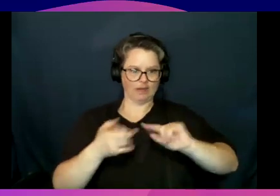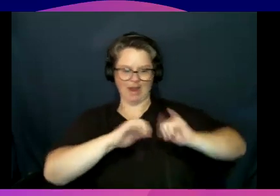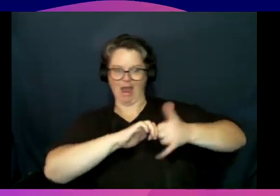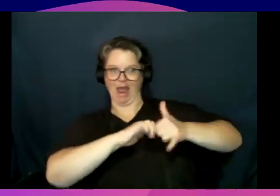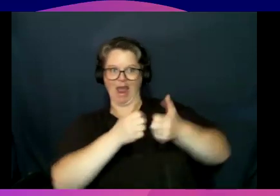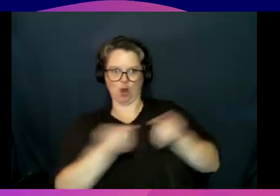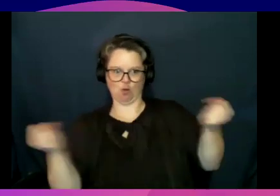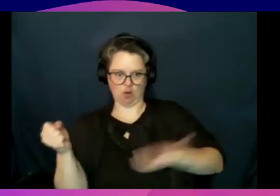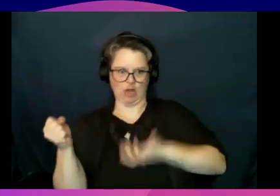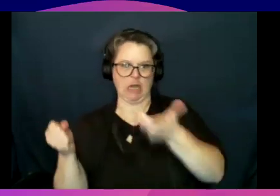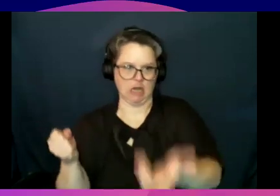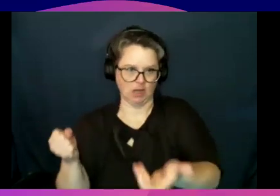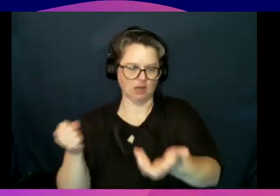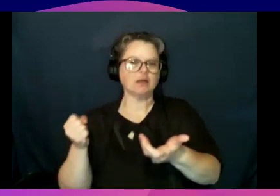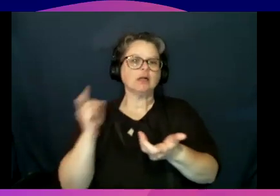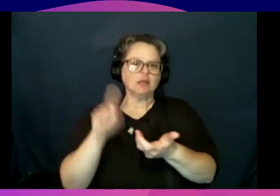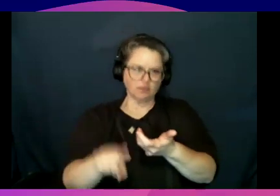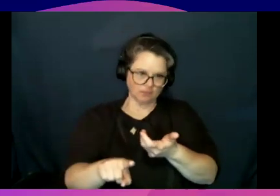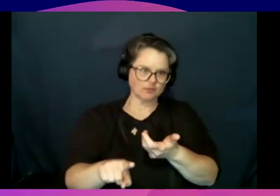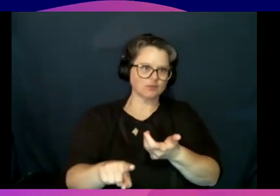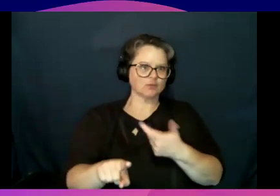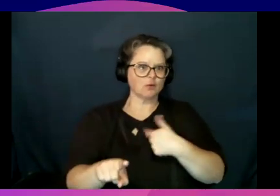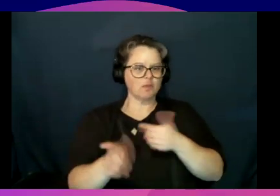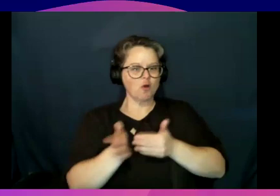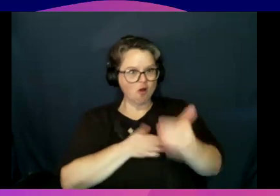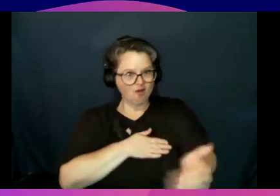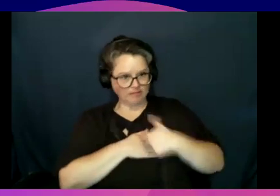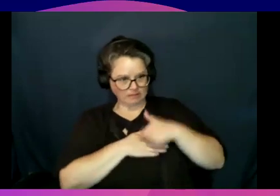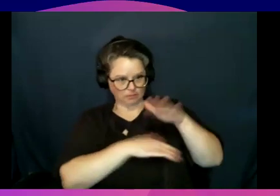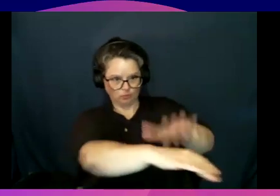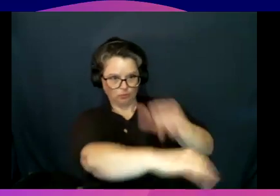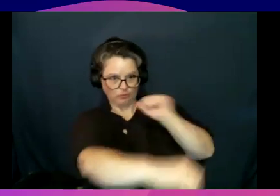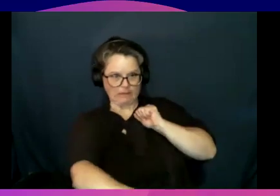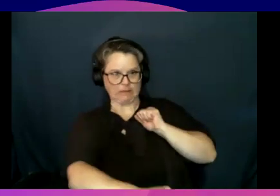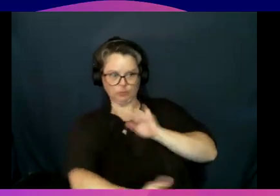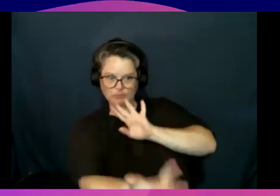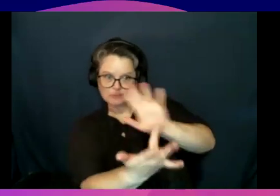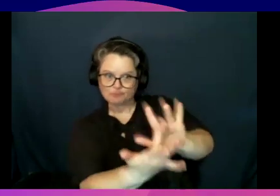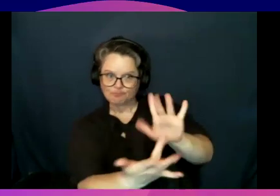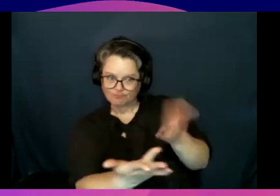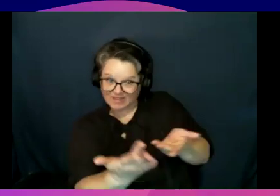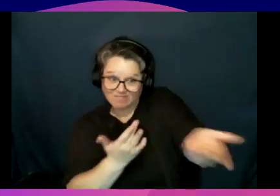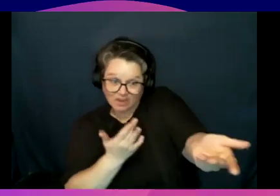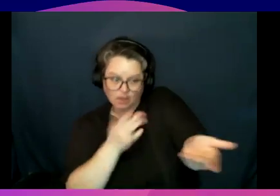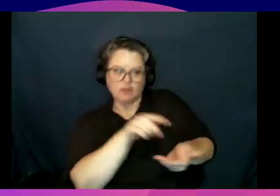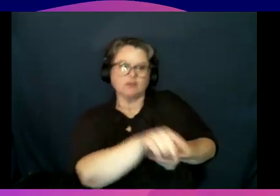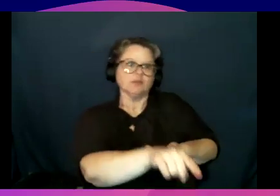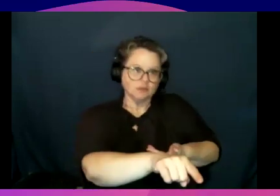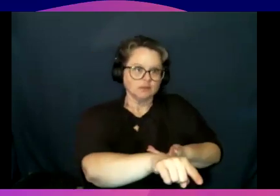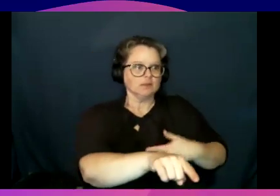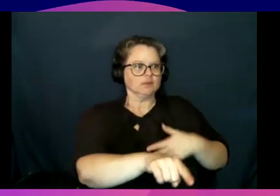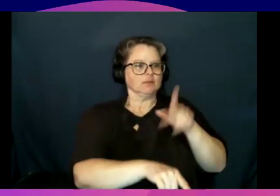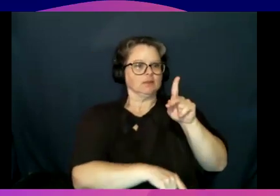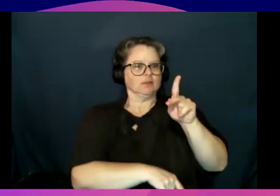you have space? I'm trusting that Chris is going to know their body and nervous system and what they can